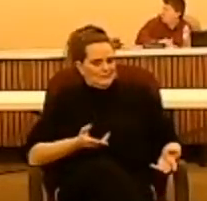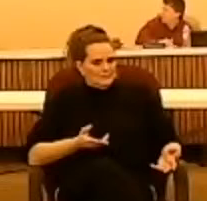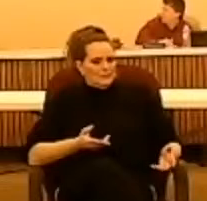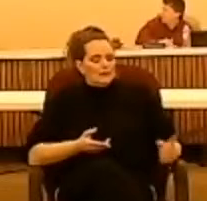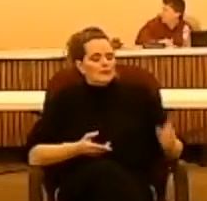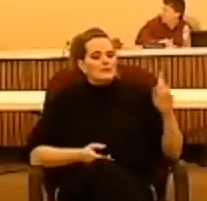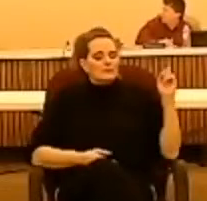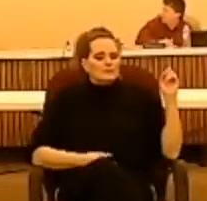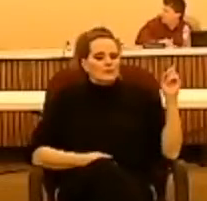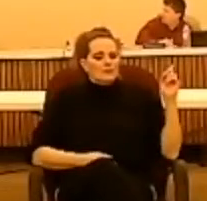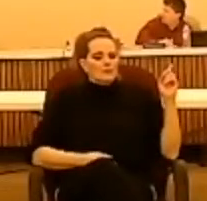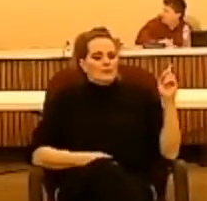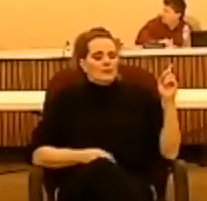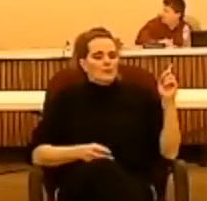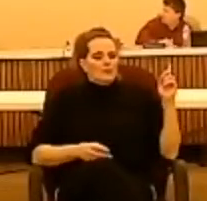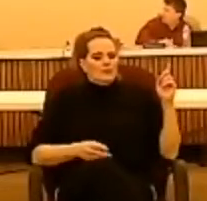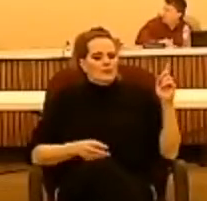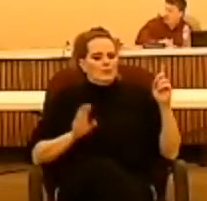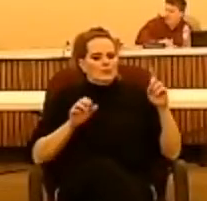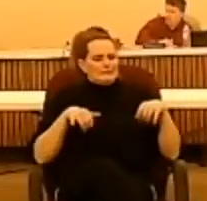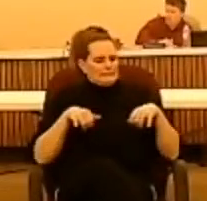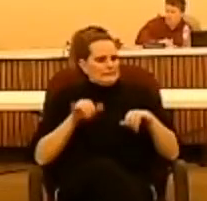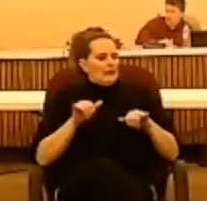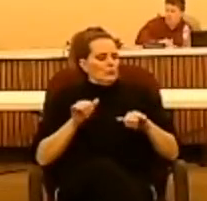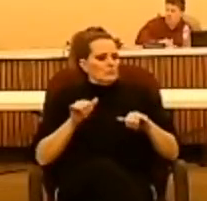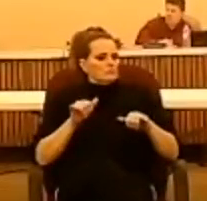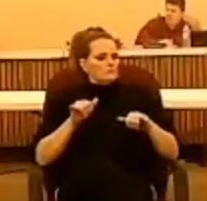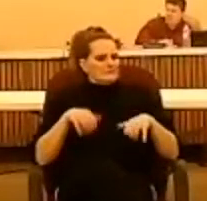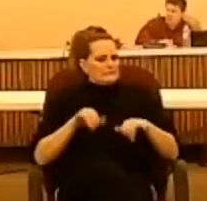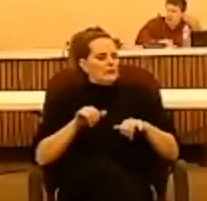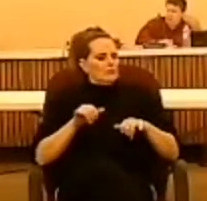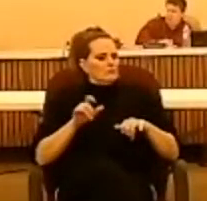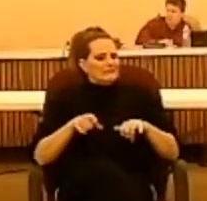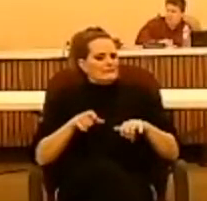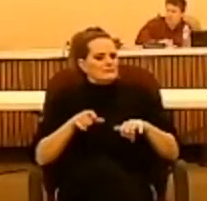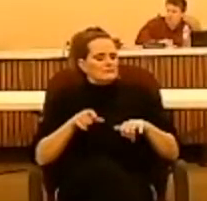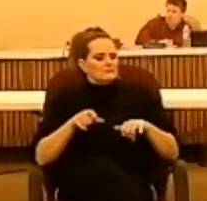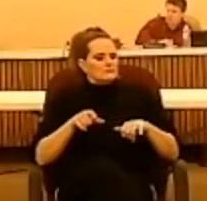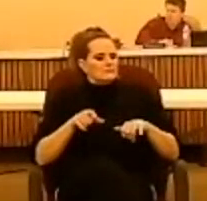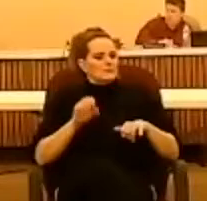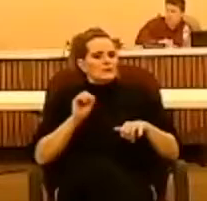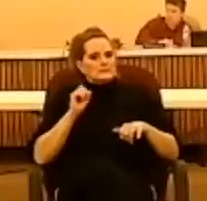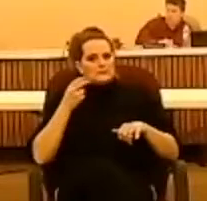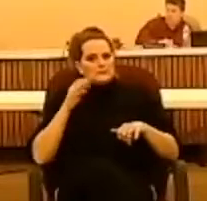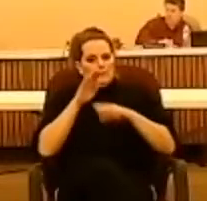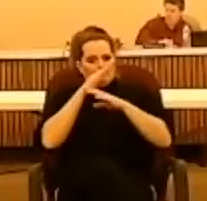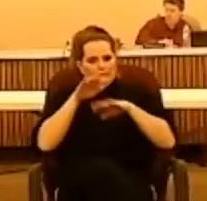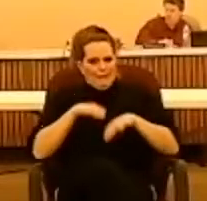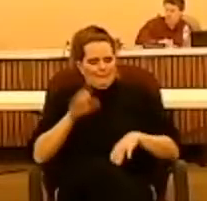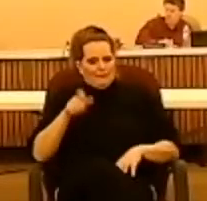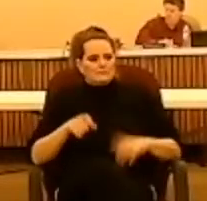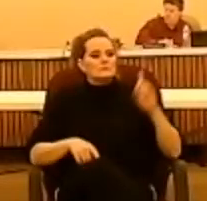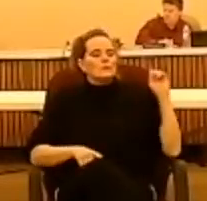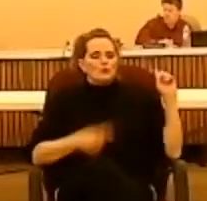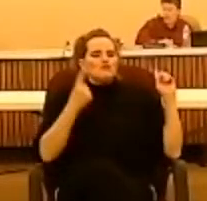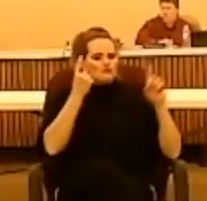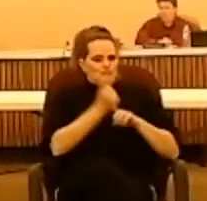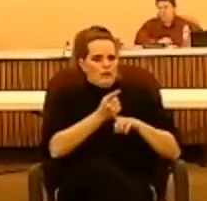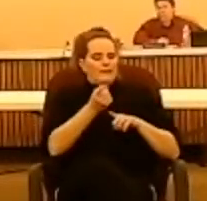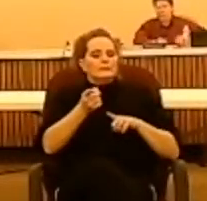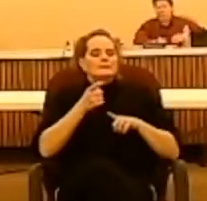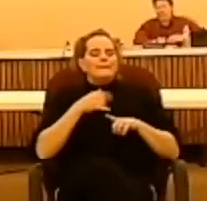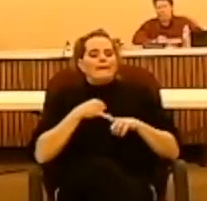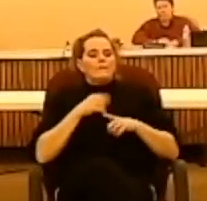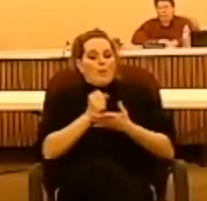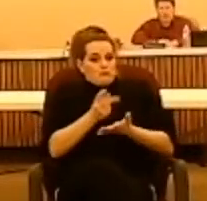So it still needs to be subdivided and. correct. So basically, the next step, if this is approved, then what